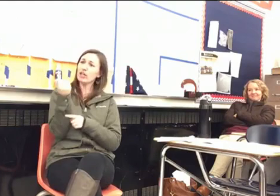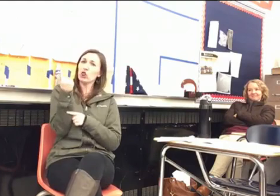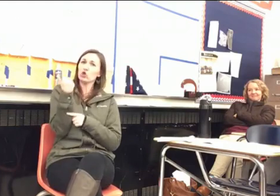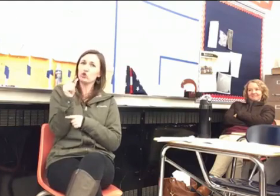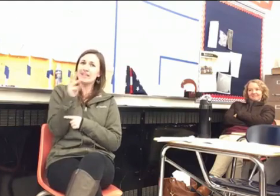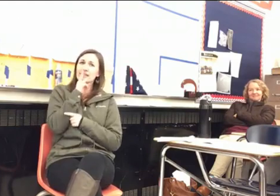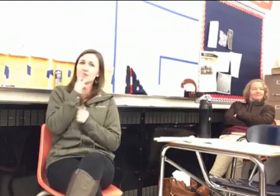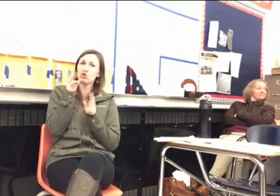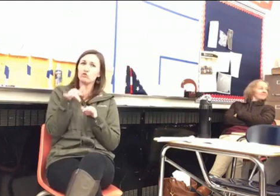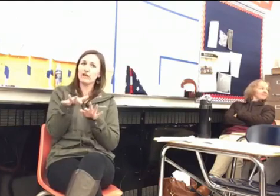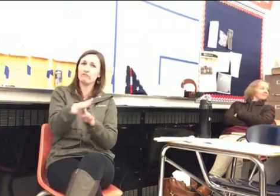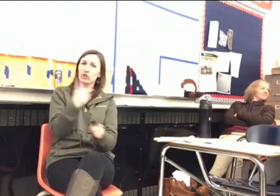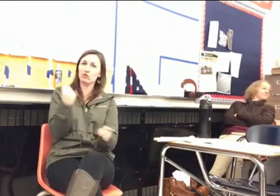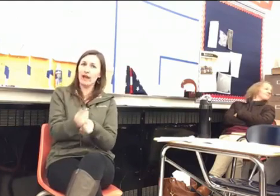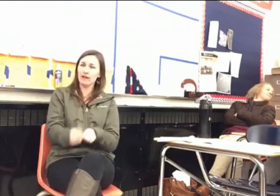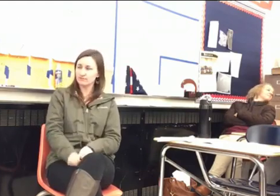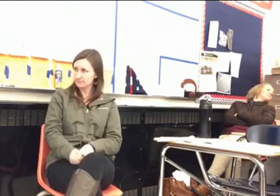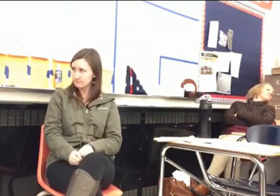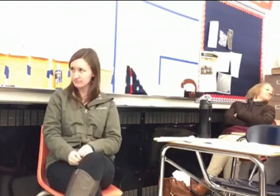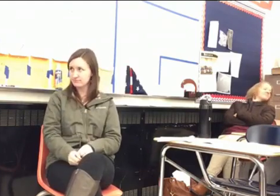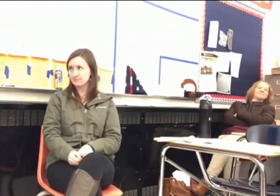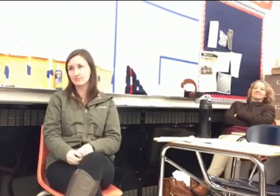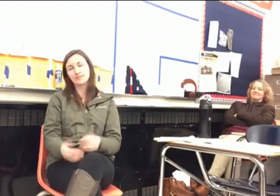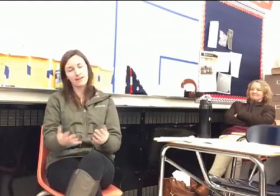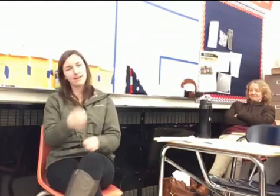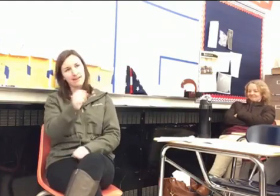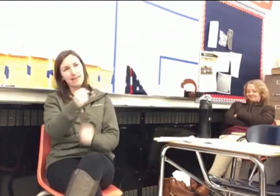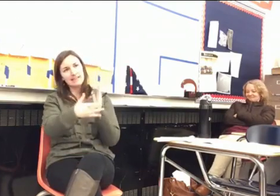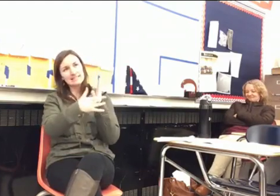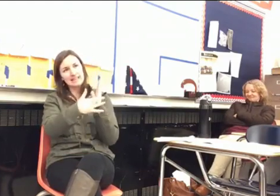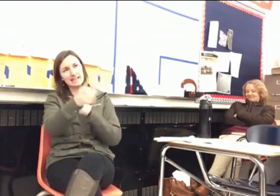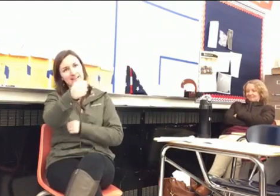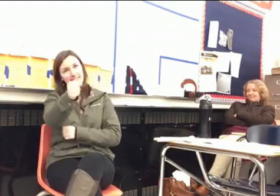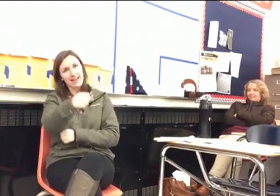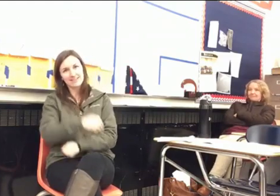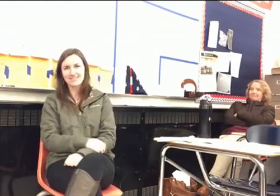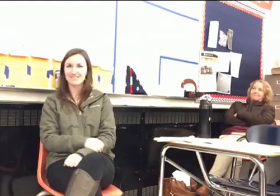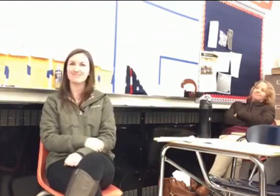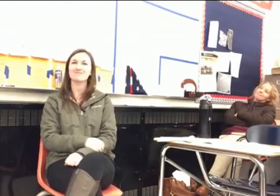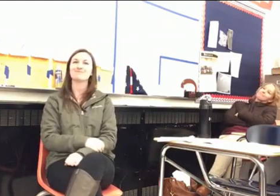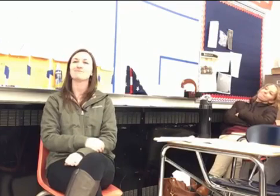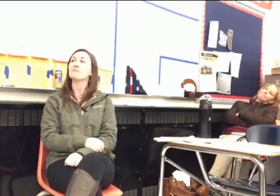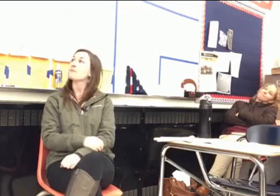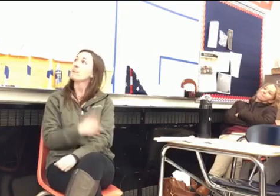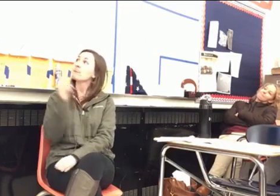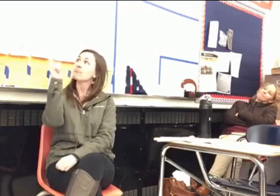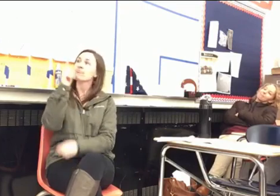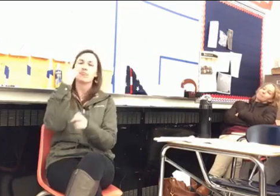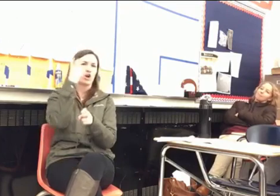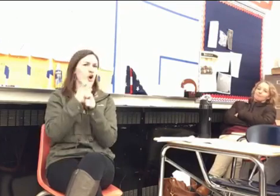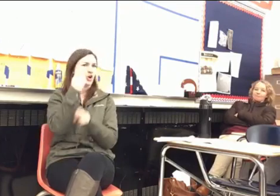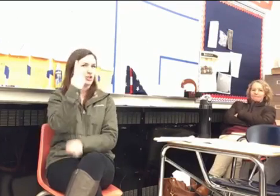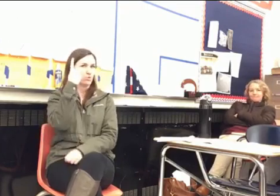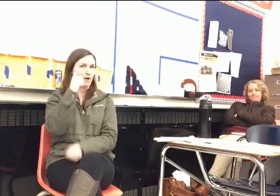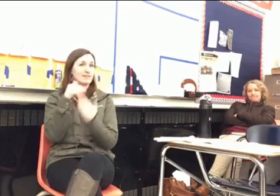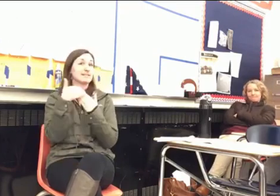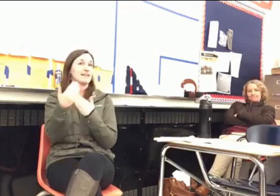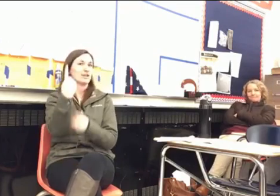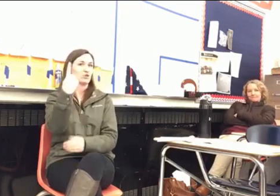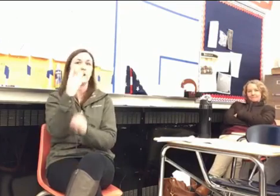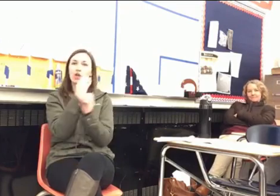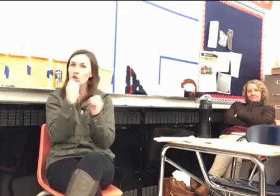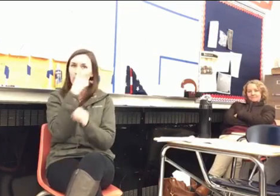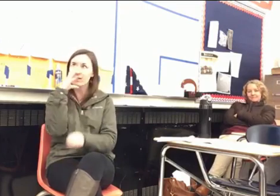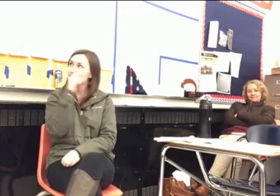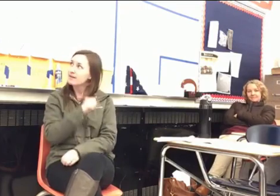it is on the Green River. Okay, good job. Alright, this one's the hardest one out of all of them. Nobody's gotten it